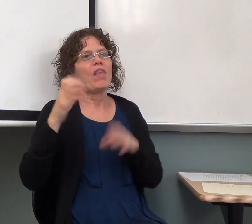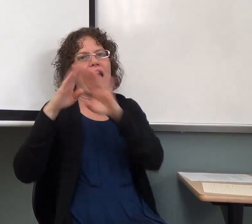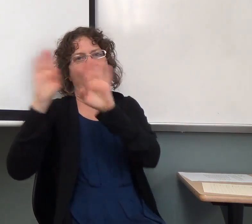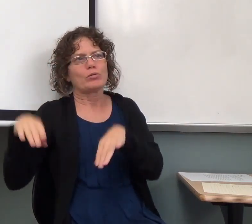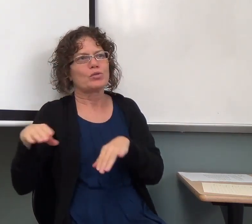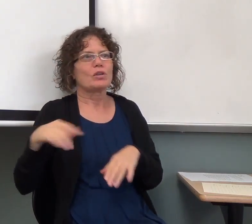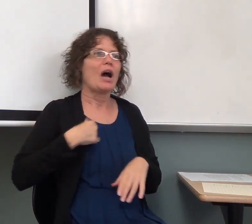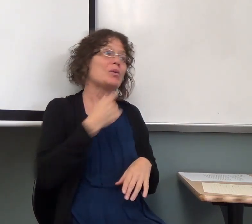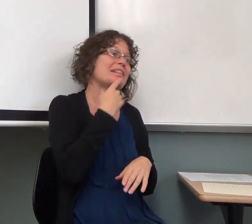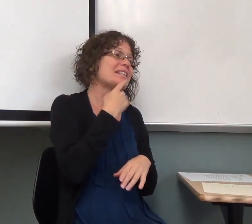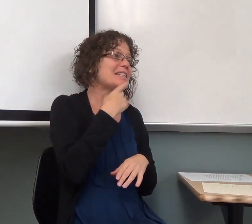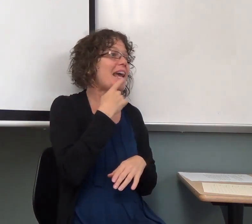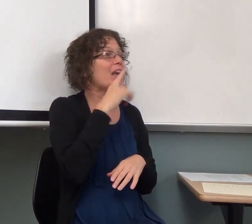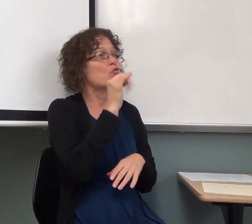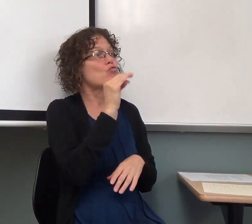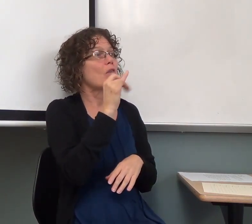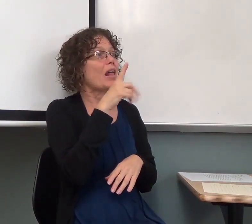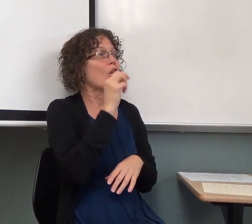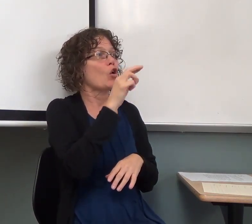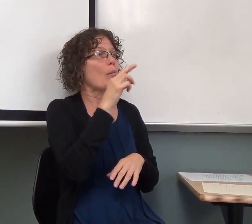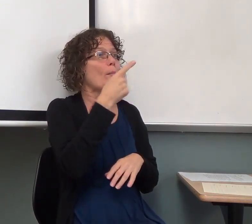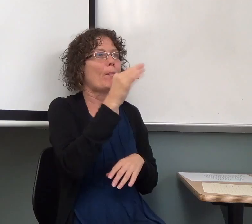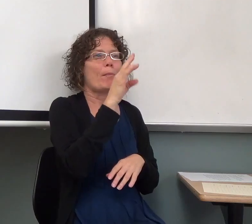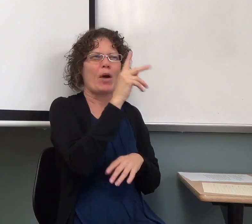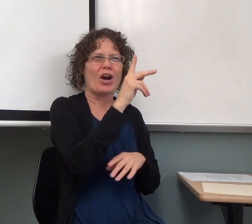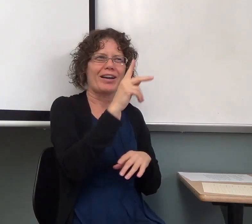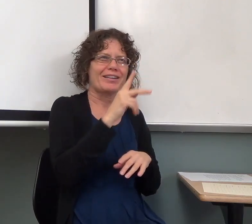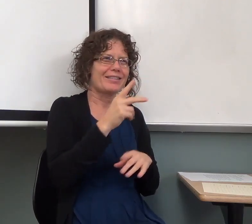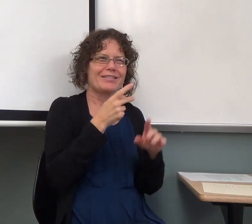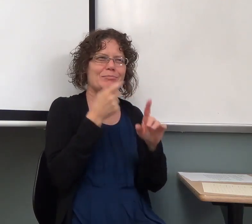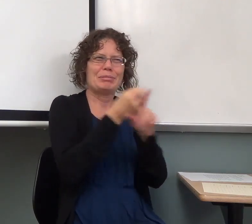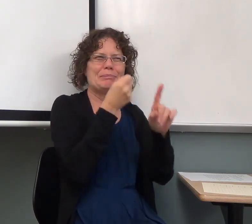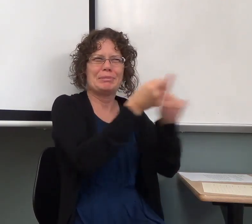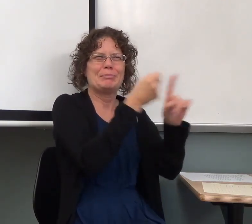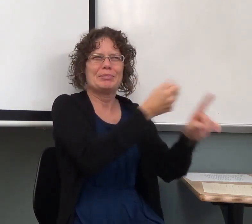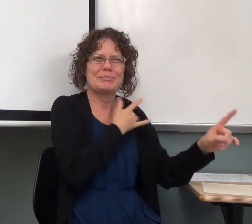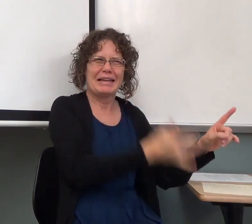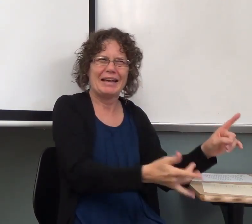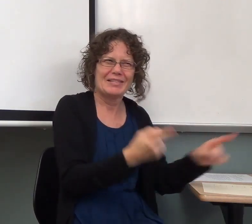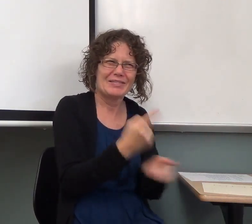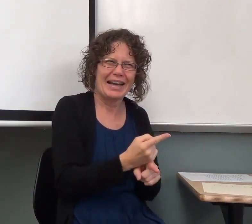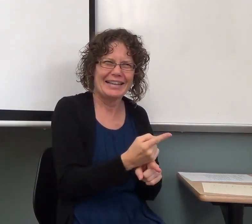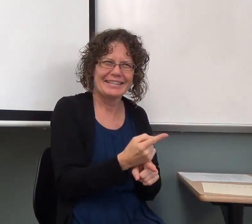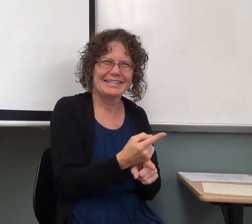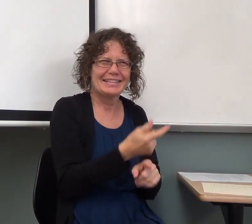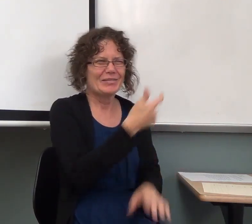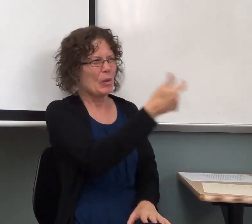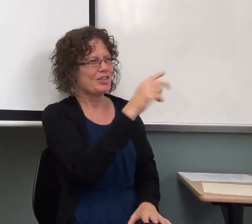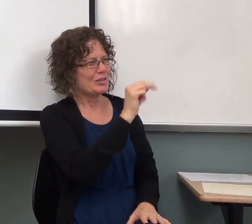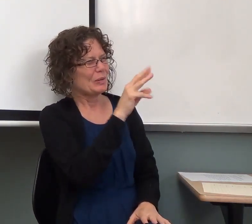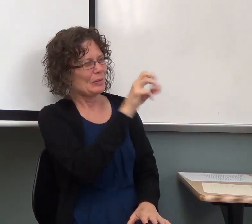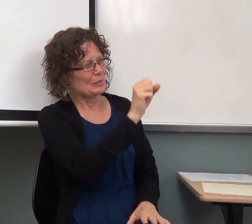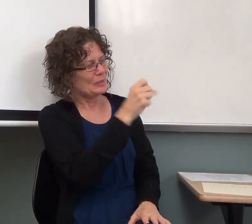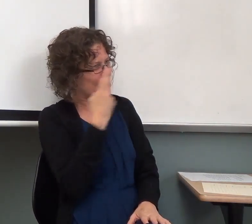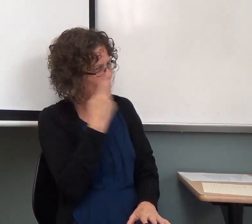park, but that's okay. Because tornadoes never hit anything but trailer parks. Didn't you ever watch news? That's like, if you live in one, my